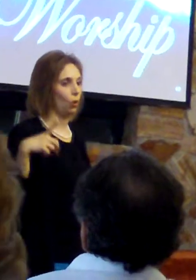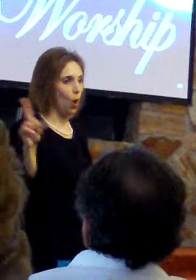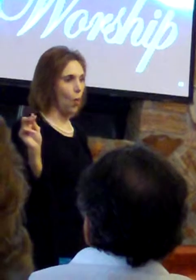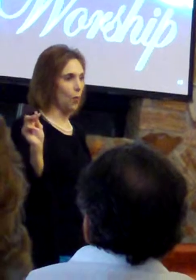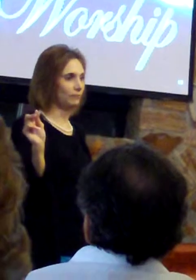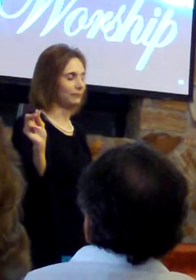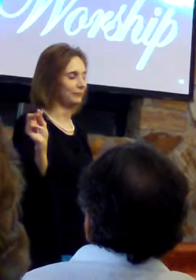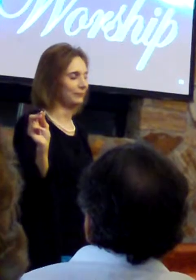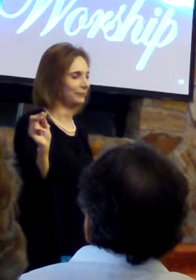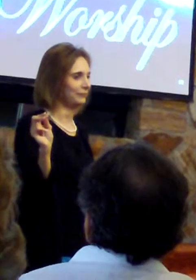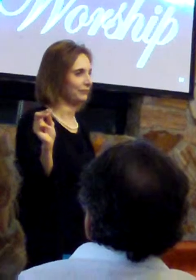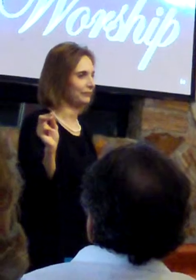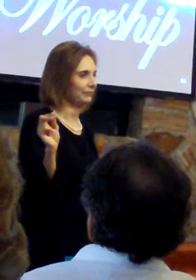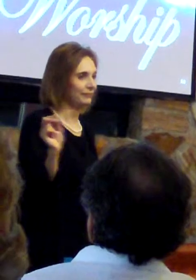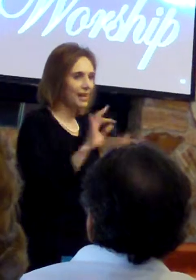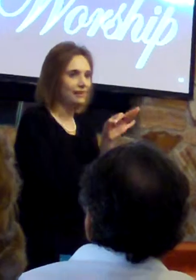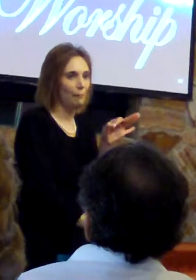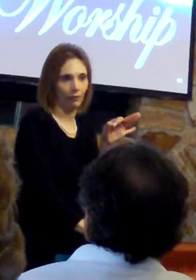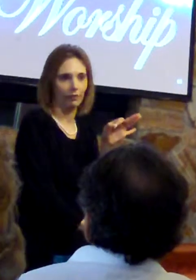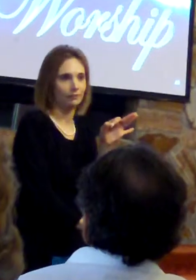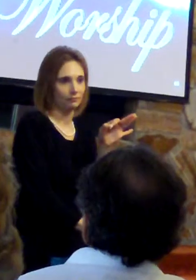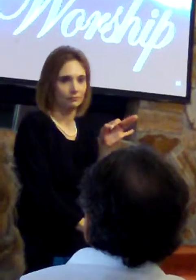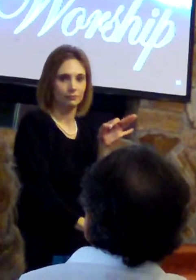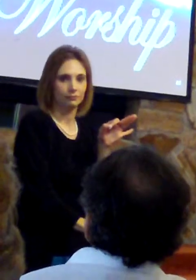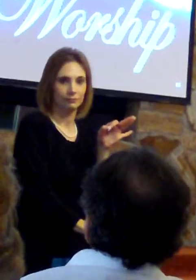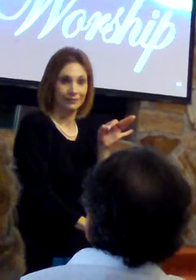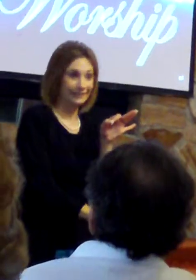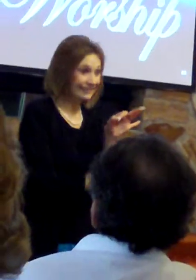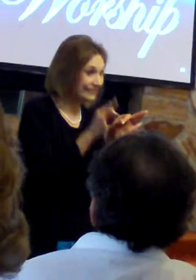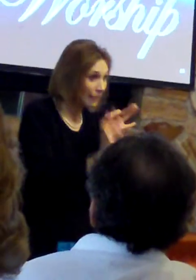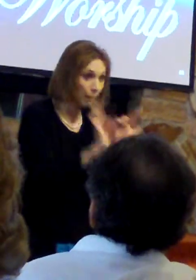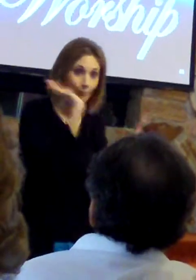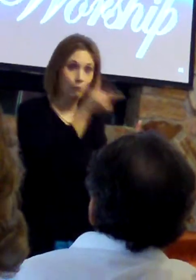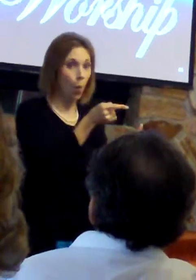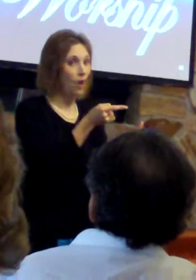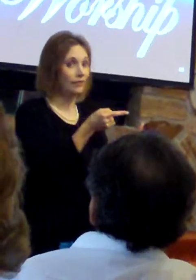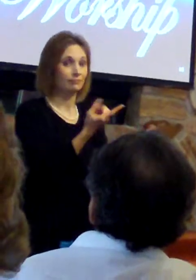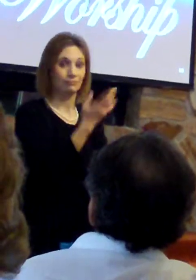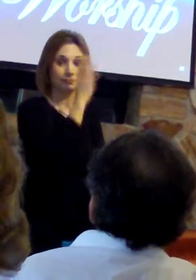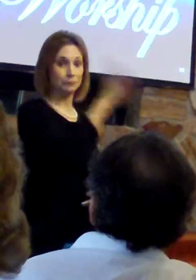go. It's a very simple message to declare.